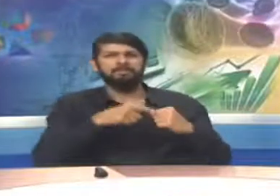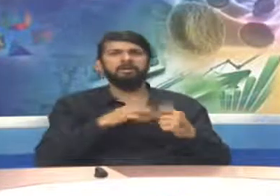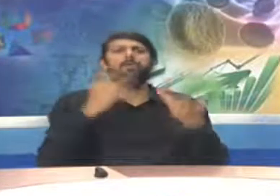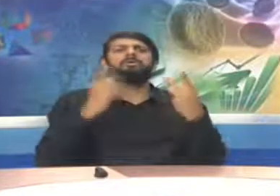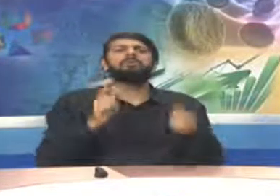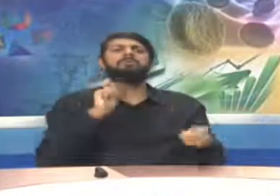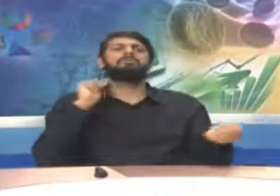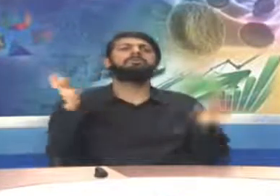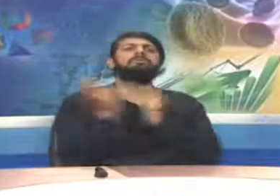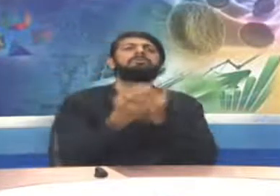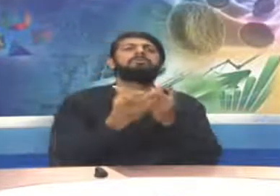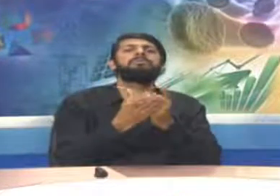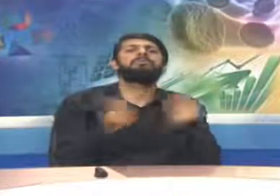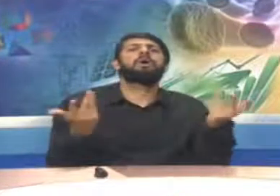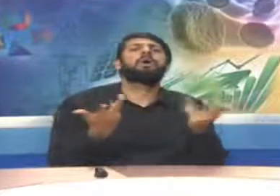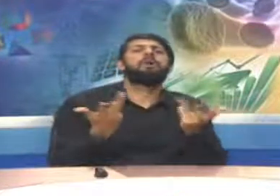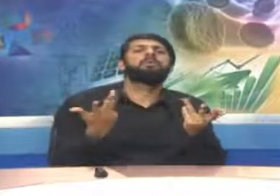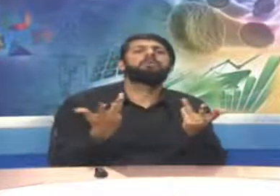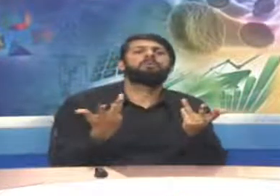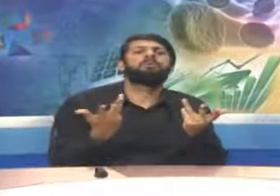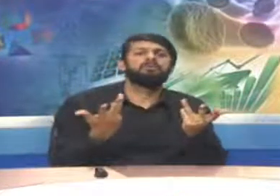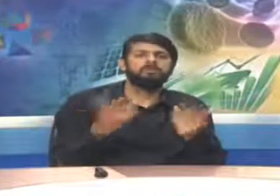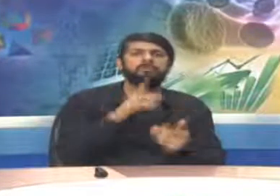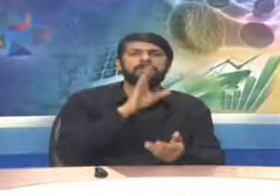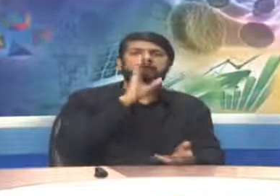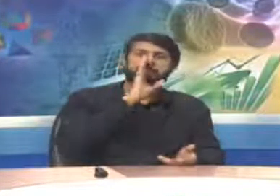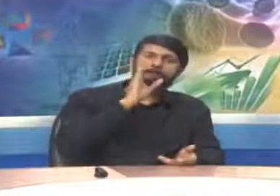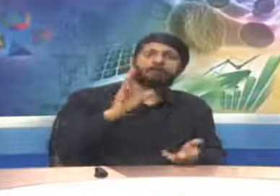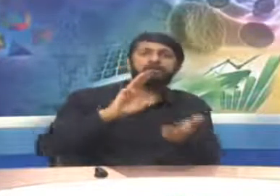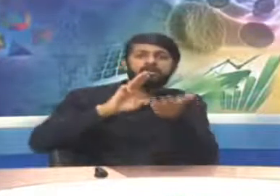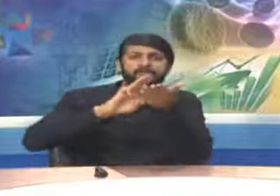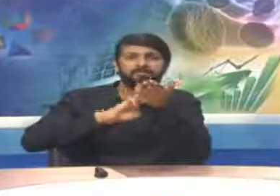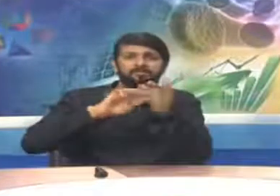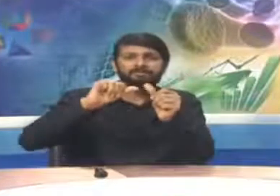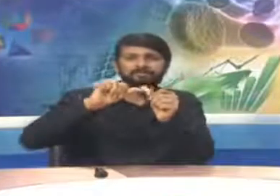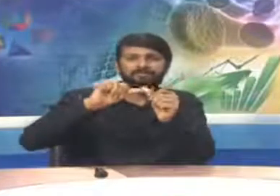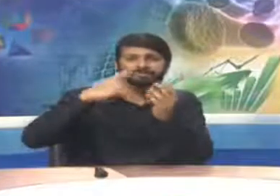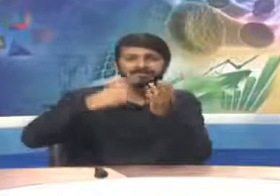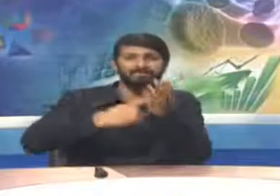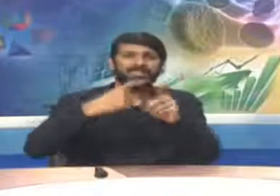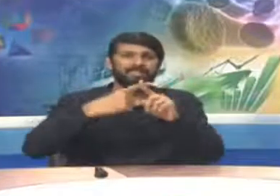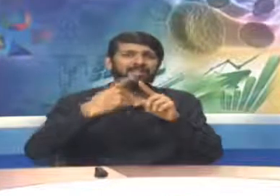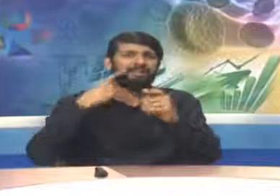struggle and following the process of revolution